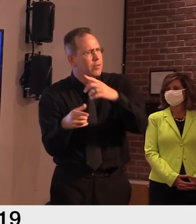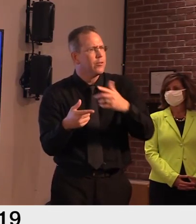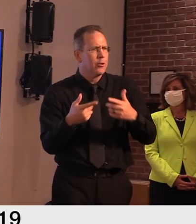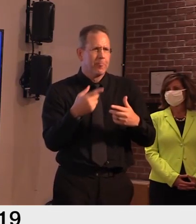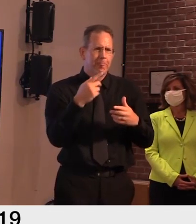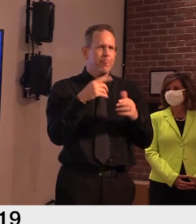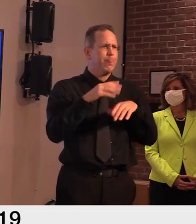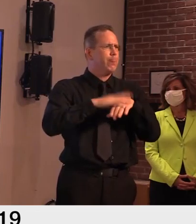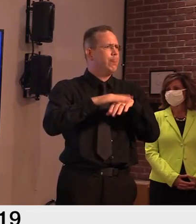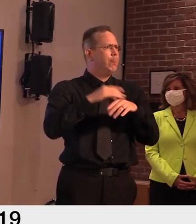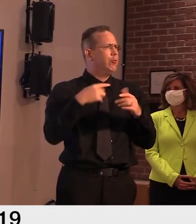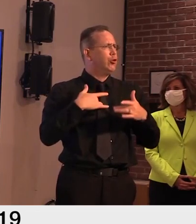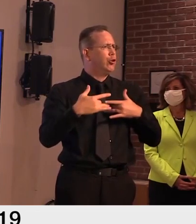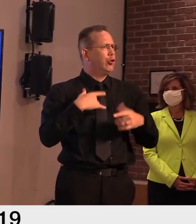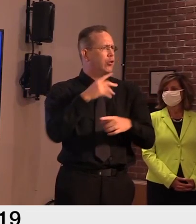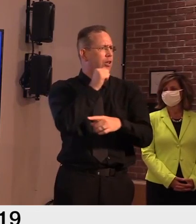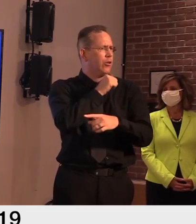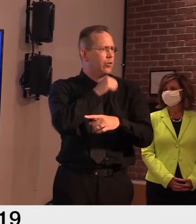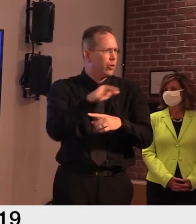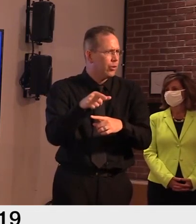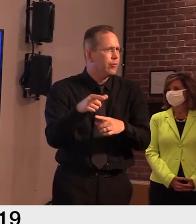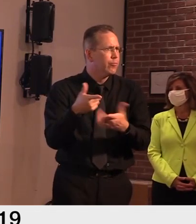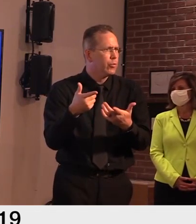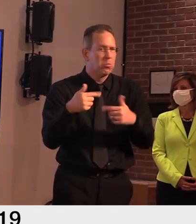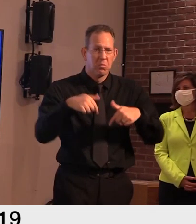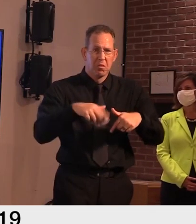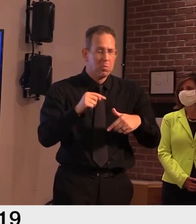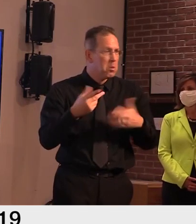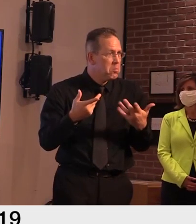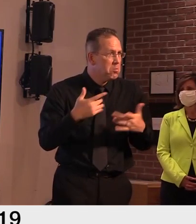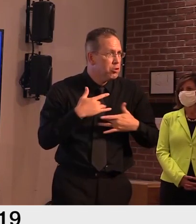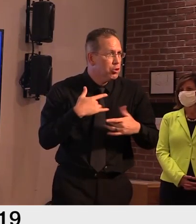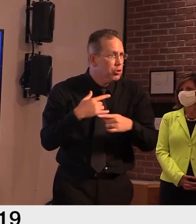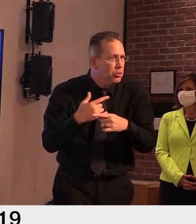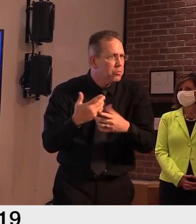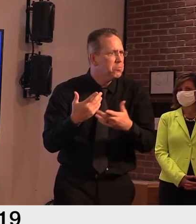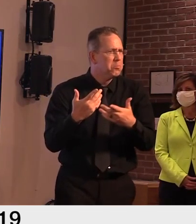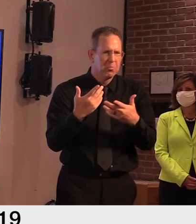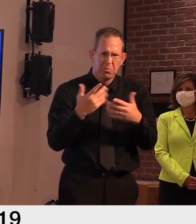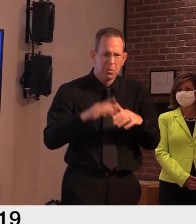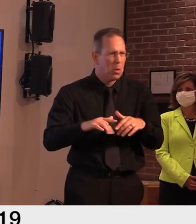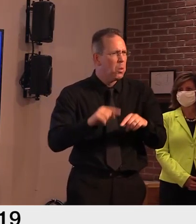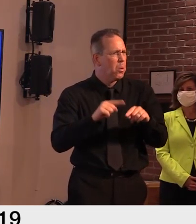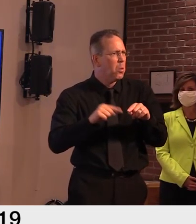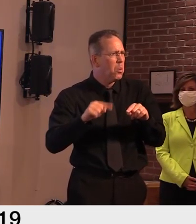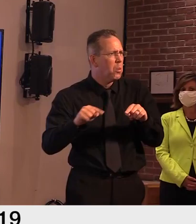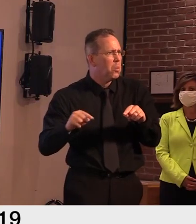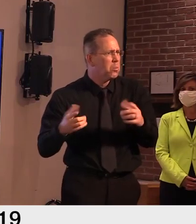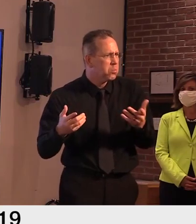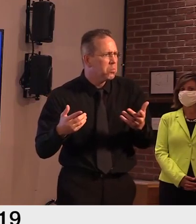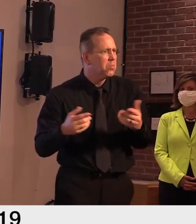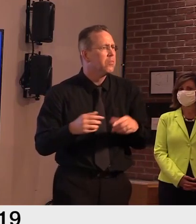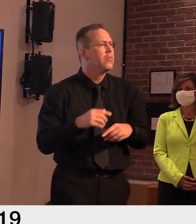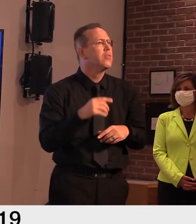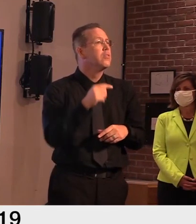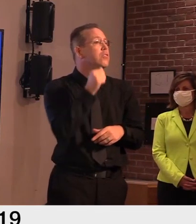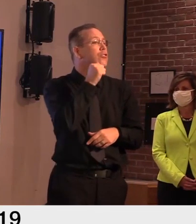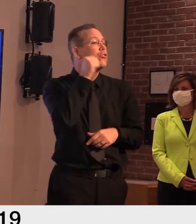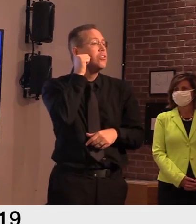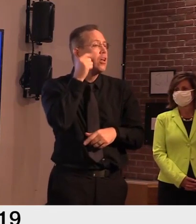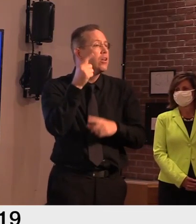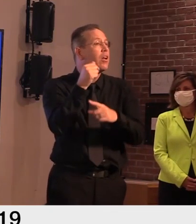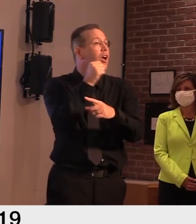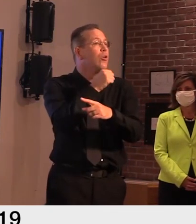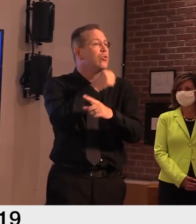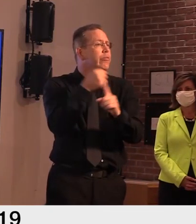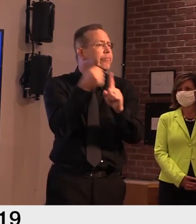rate, you know, over a 5 or so day period. Here, they've had well over that for, you know, close to 2 weeks. So again, a concern for